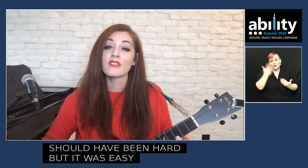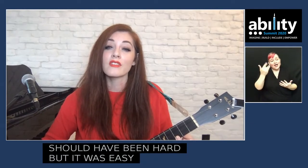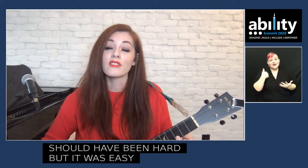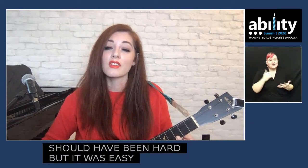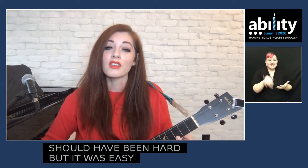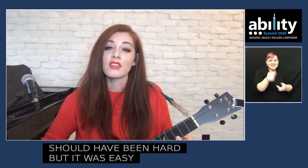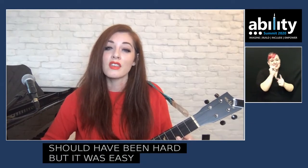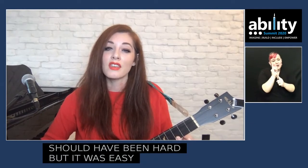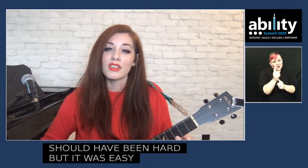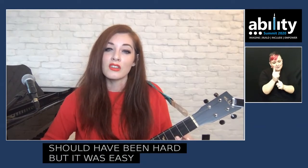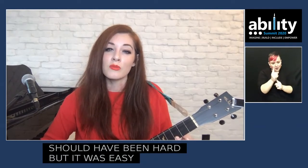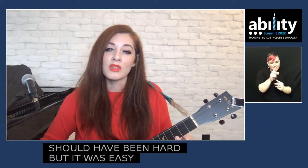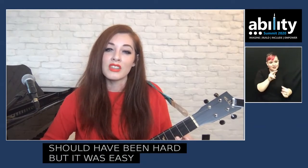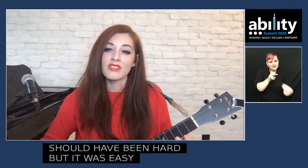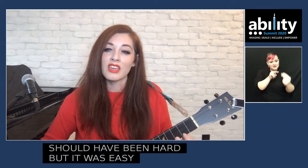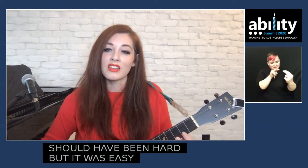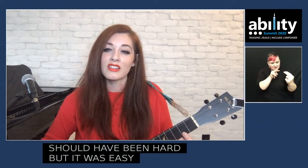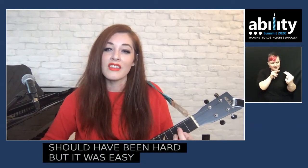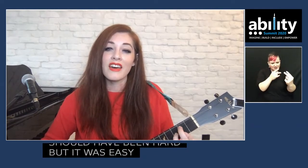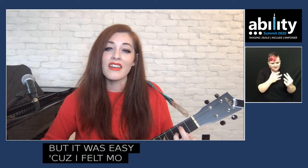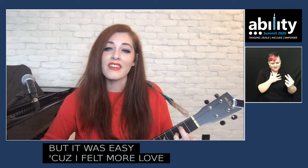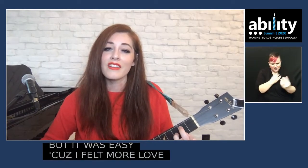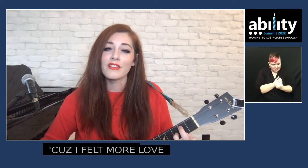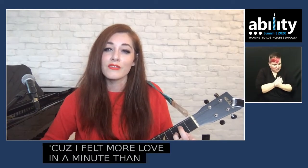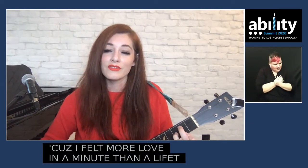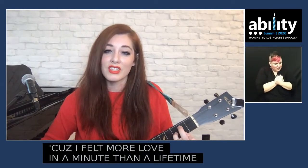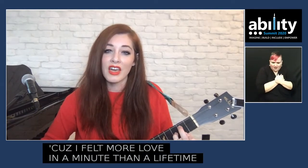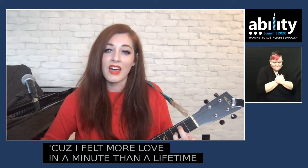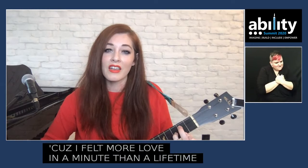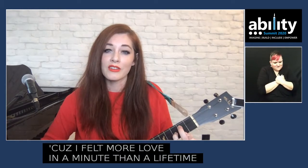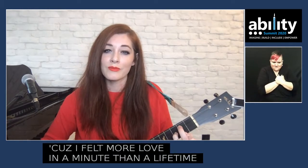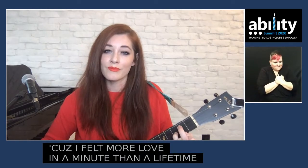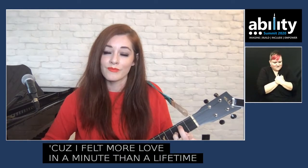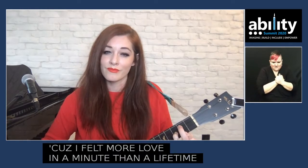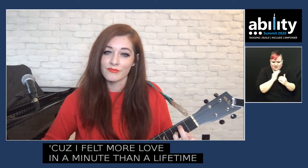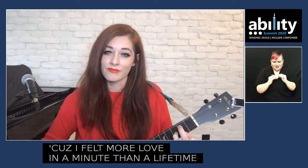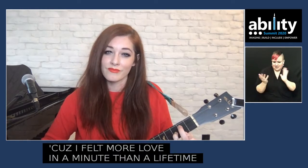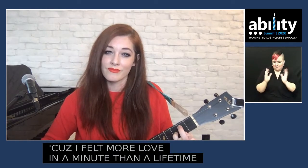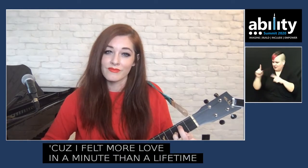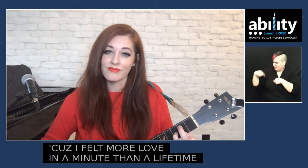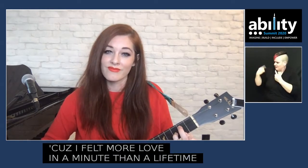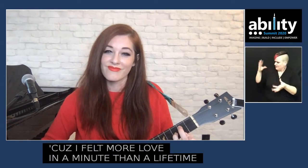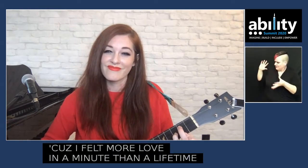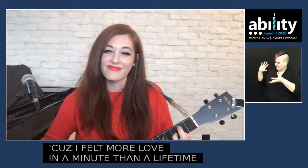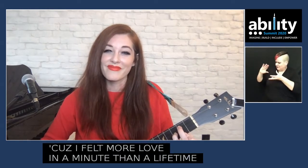love in a minute than a lifetime.